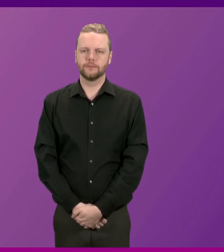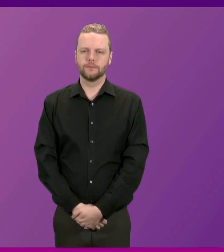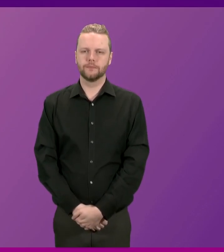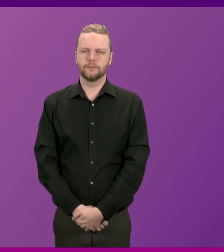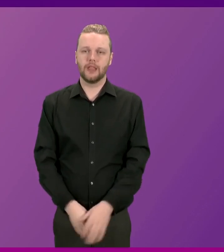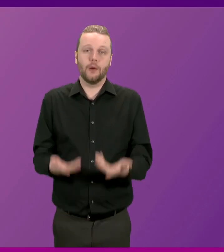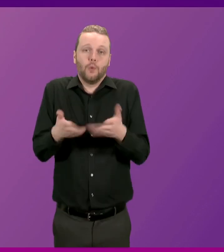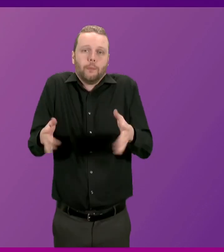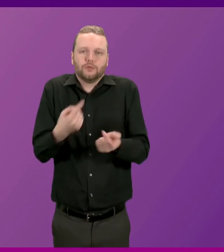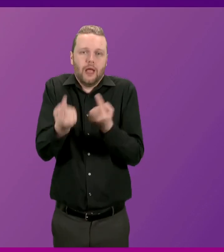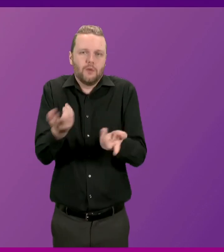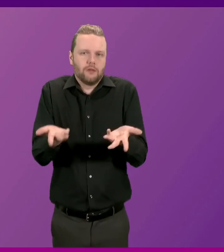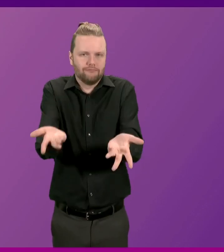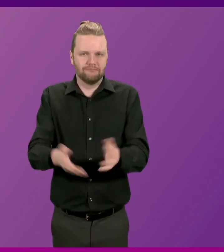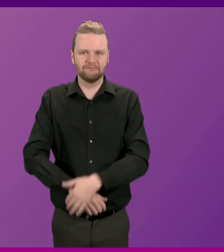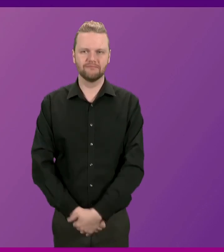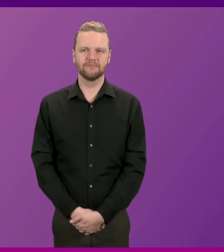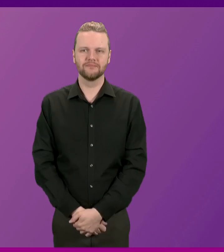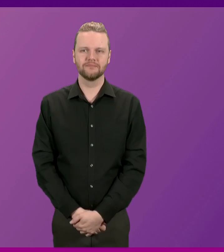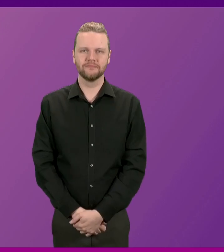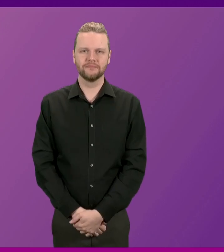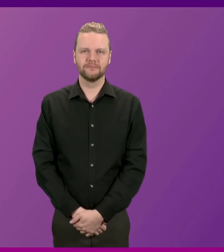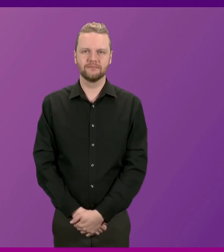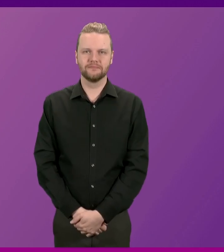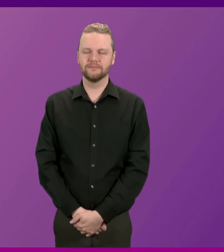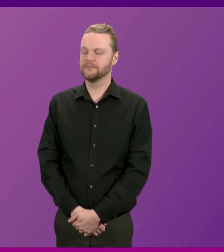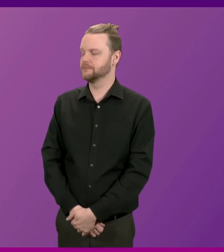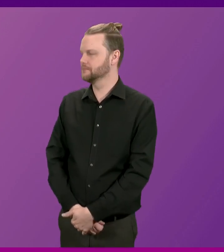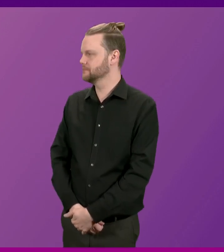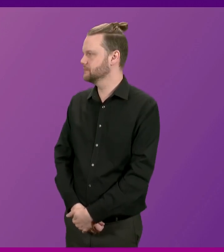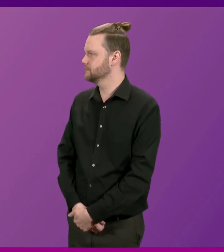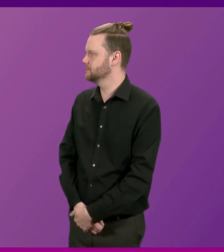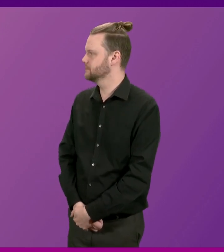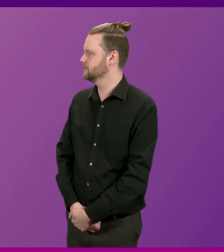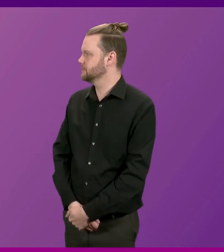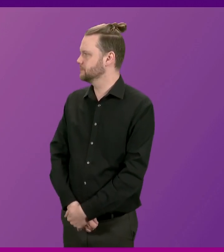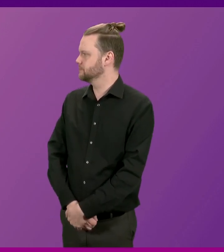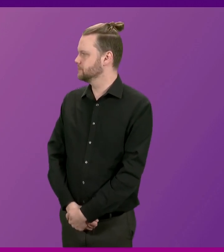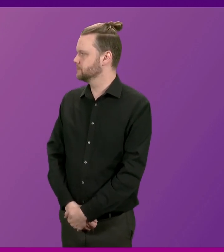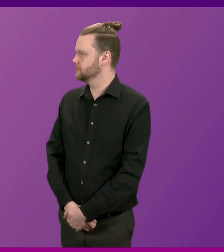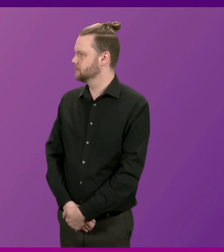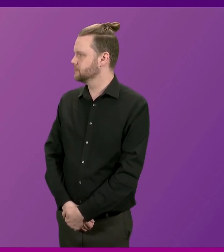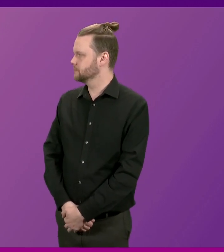Opening that up to anybody. This is Lucy here. So a lot of deaf people,